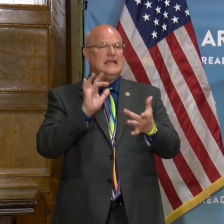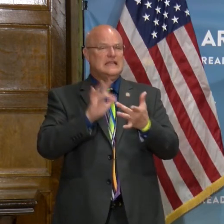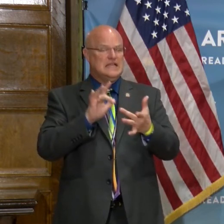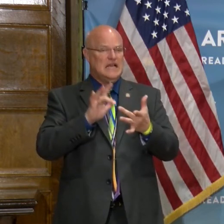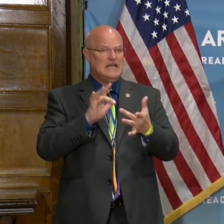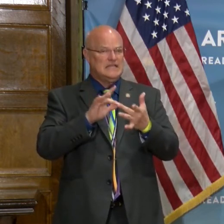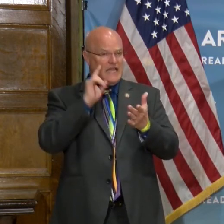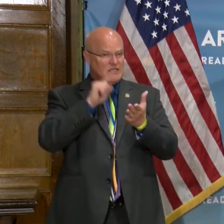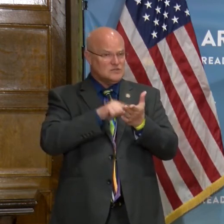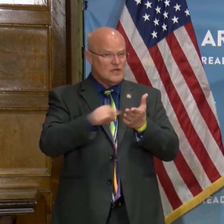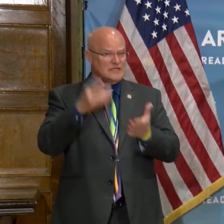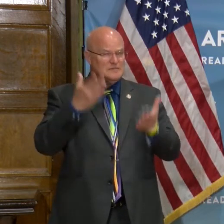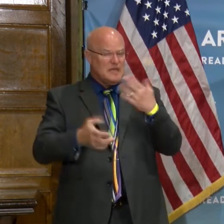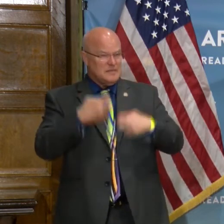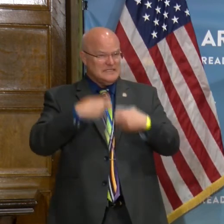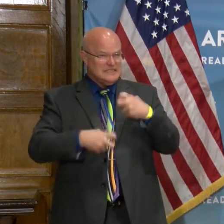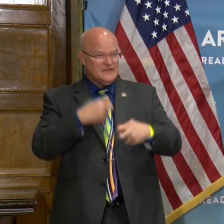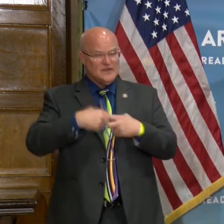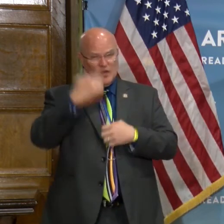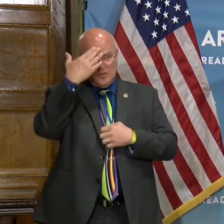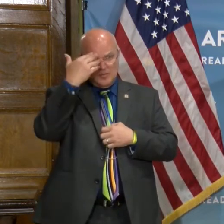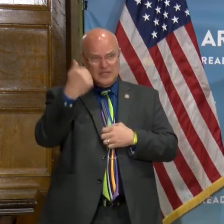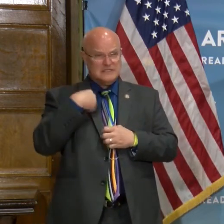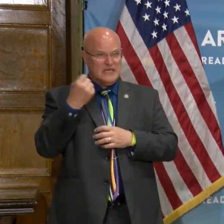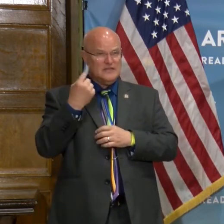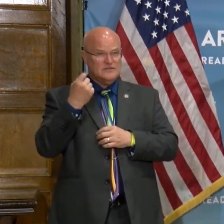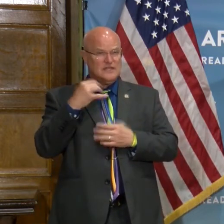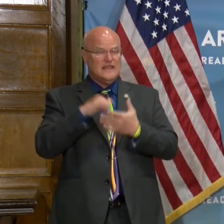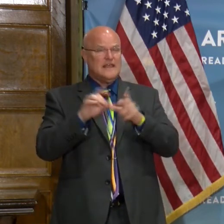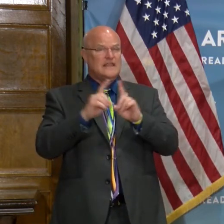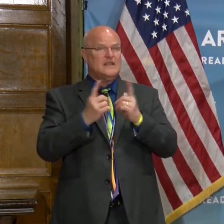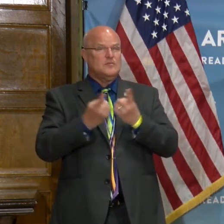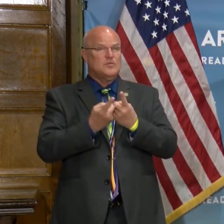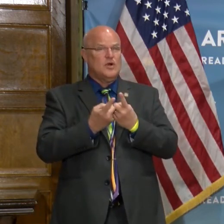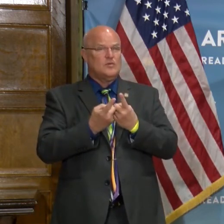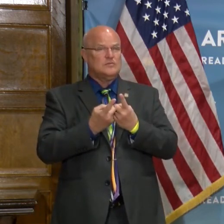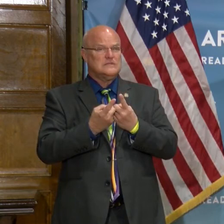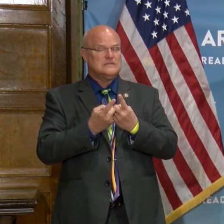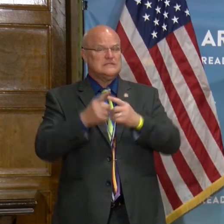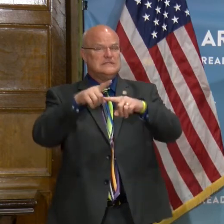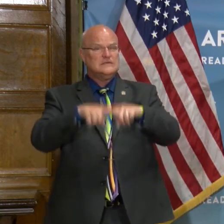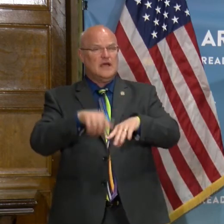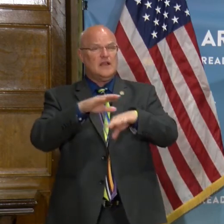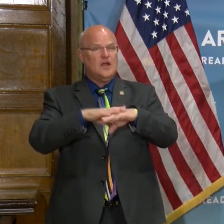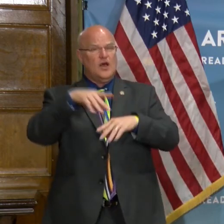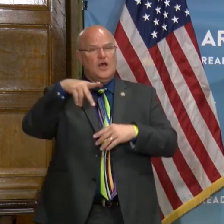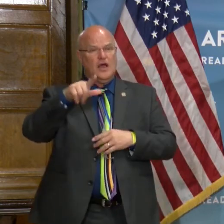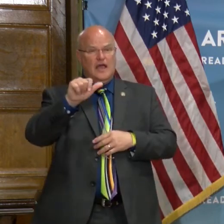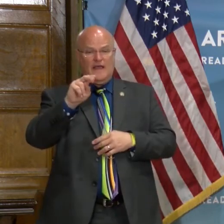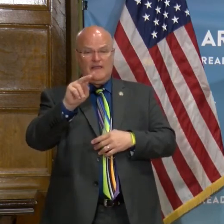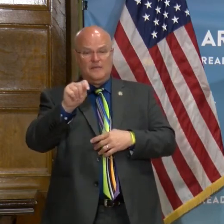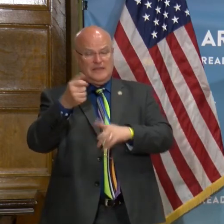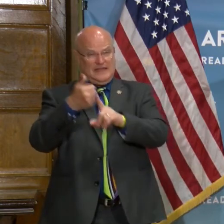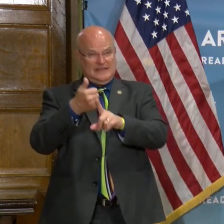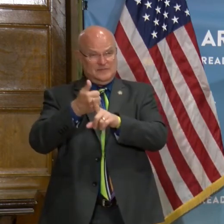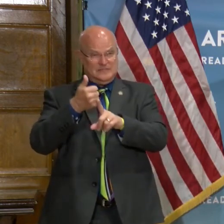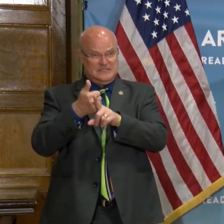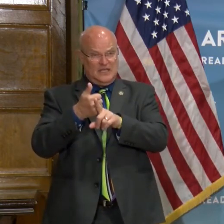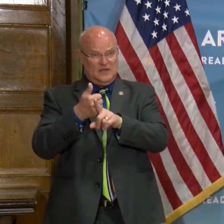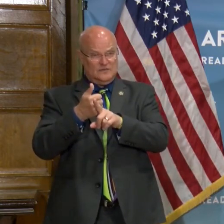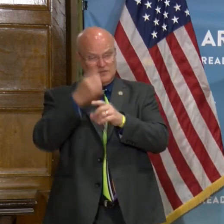contact tracing may be difficult because I understand the department is somewhat reliant on the plants to inform